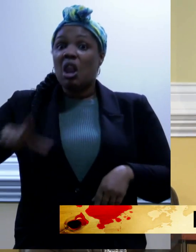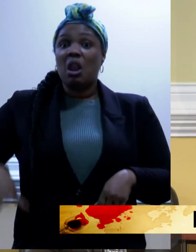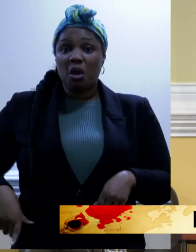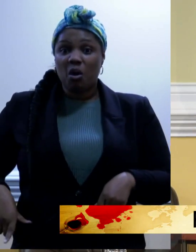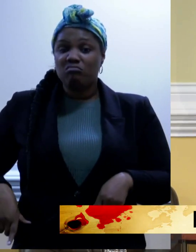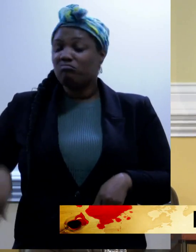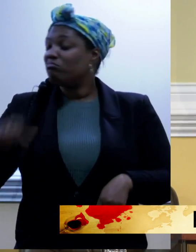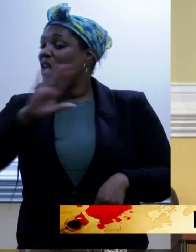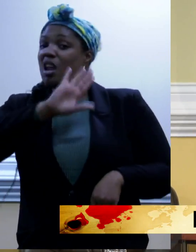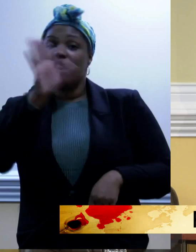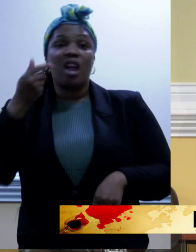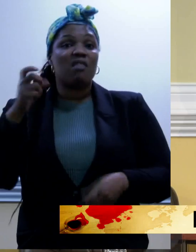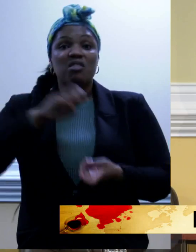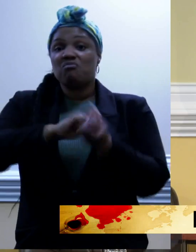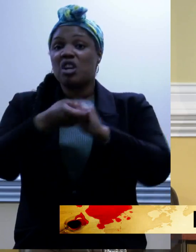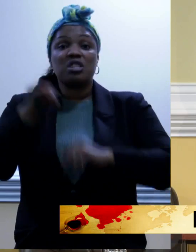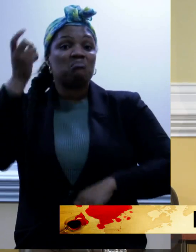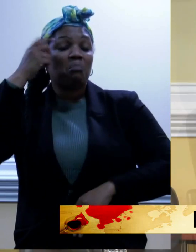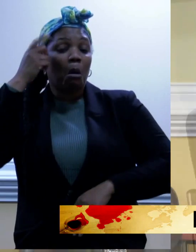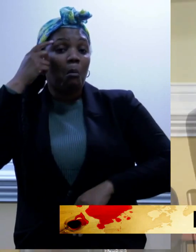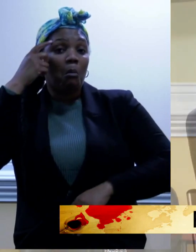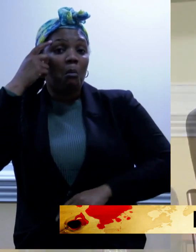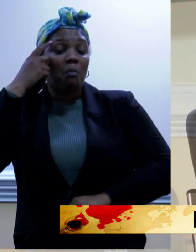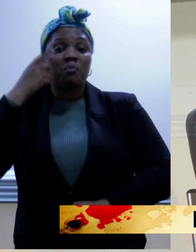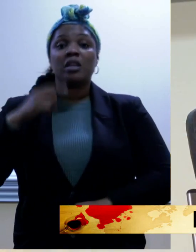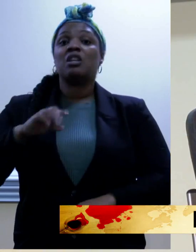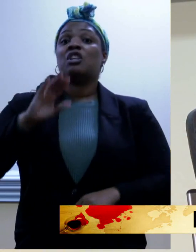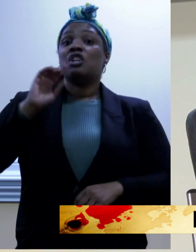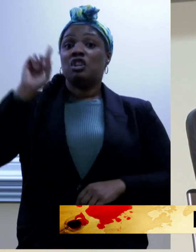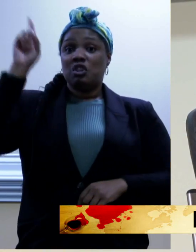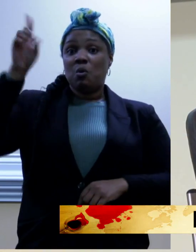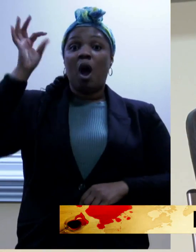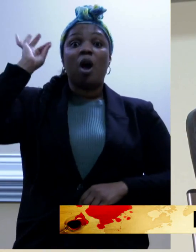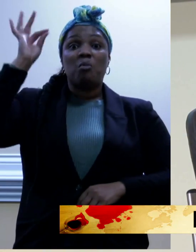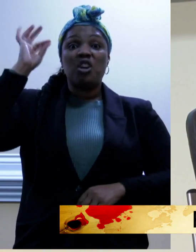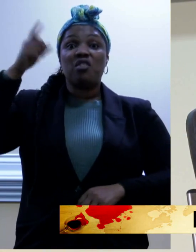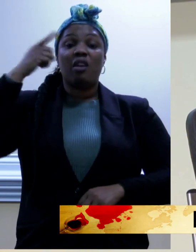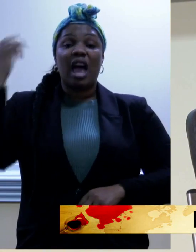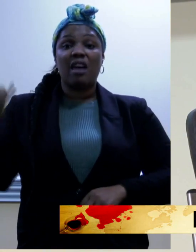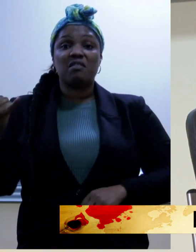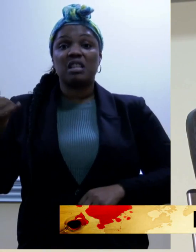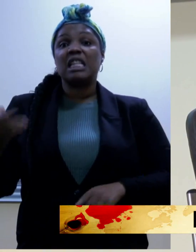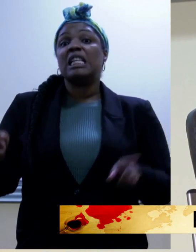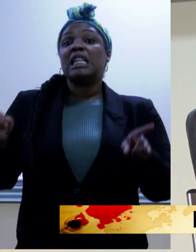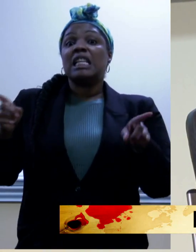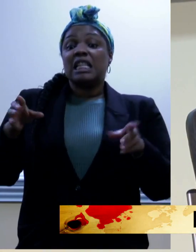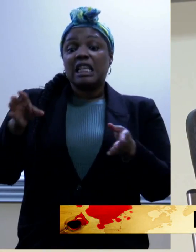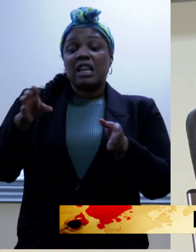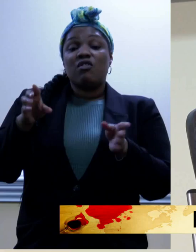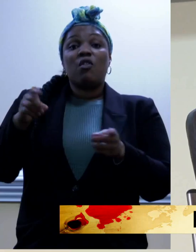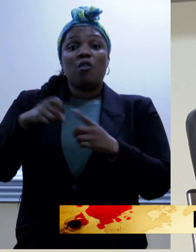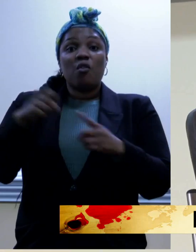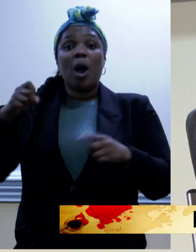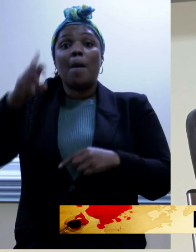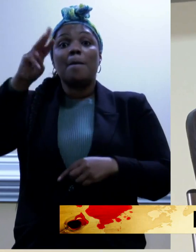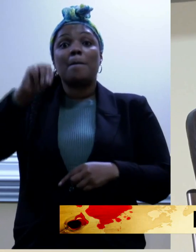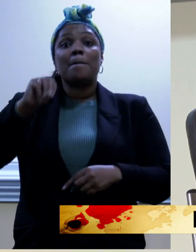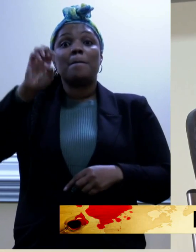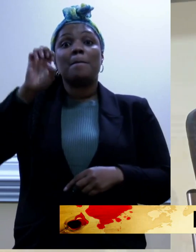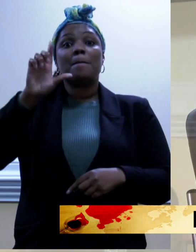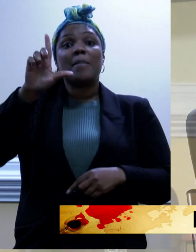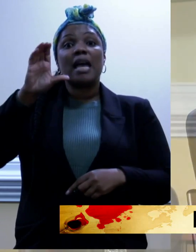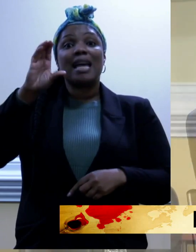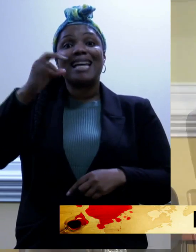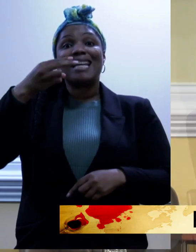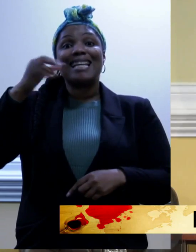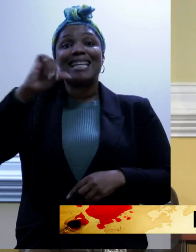and will not change his mind. Go ahead and read. Thou art a priest forever after the order of Melchizedek. So who was the Lord talking